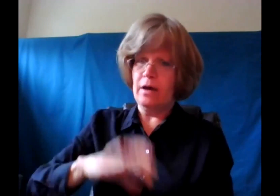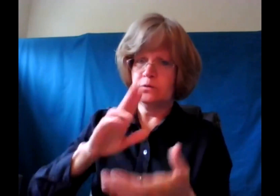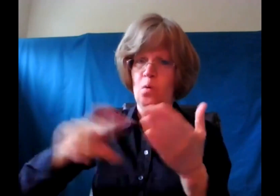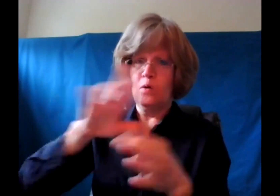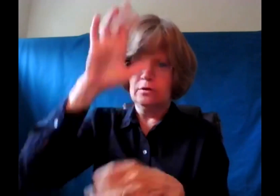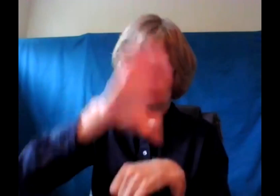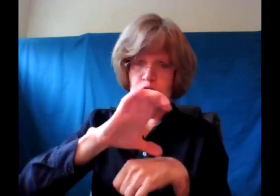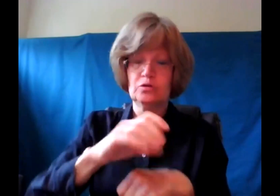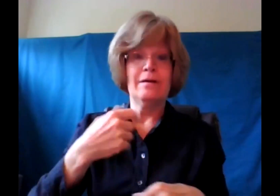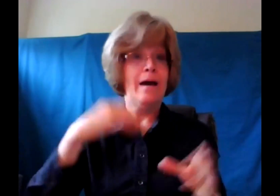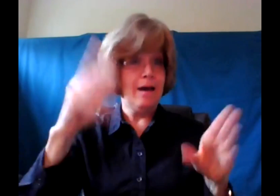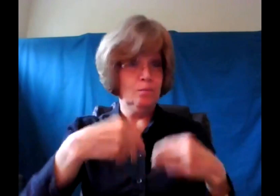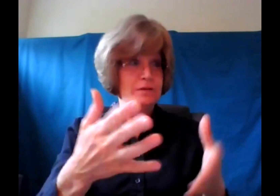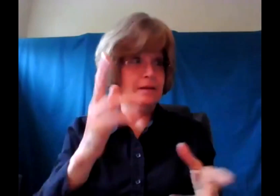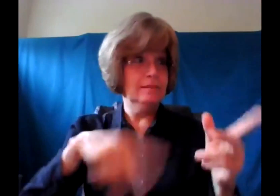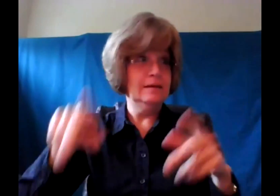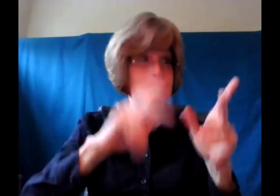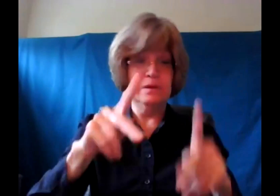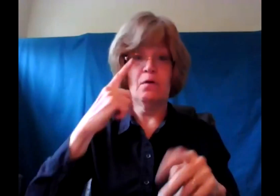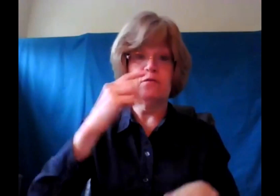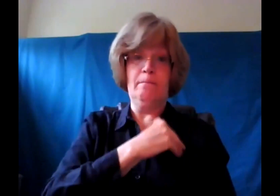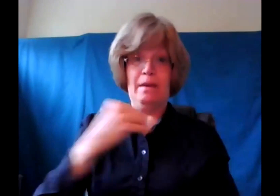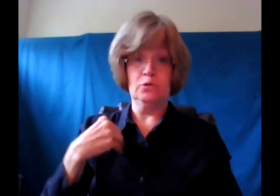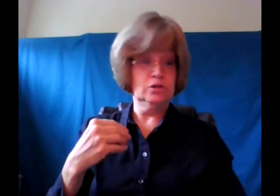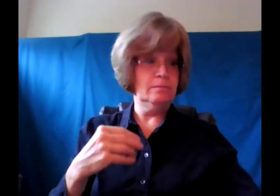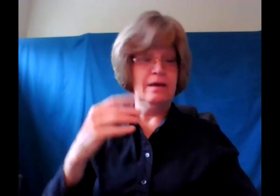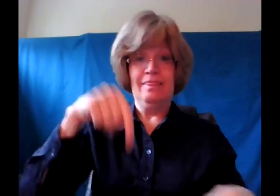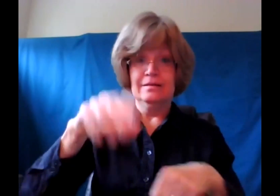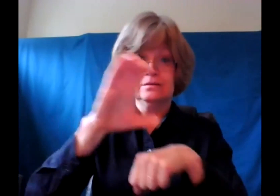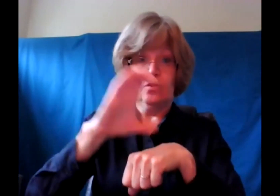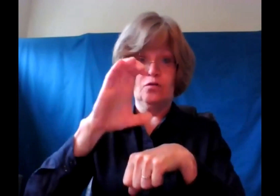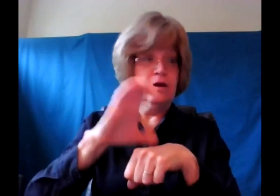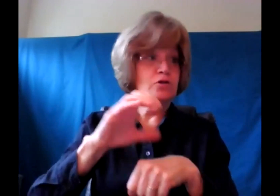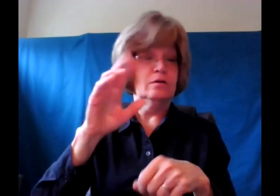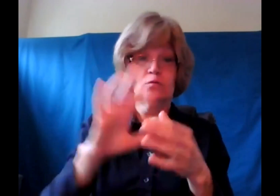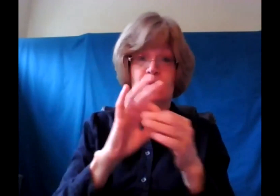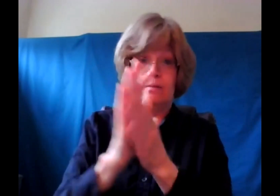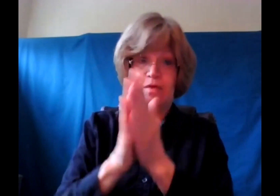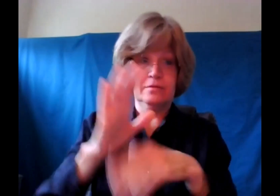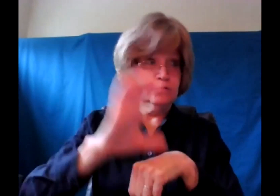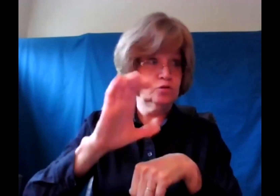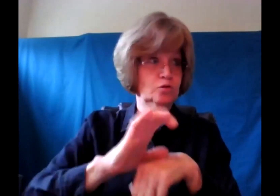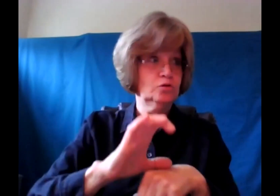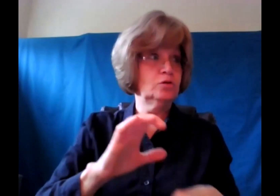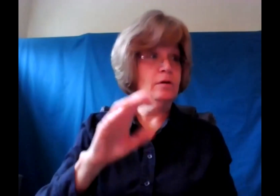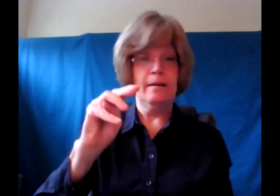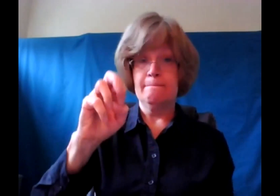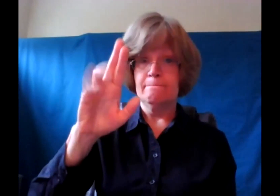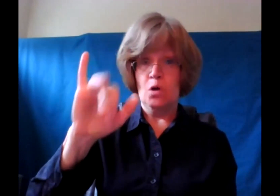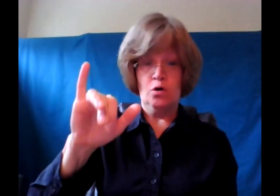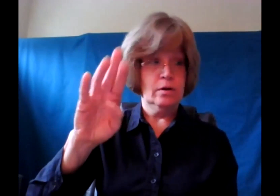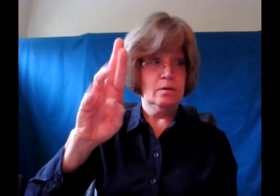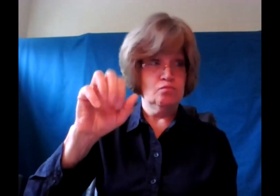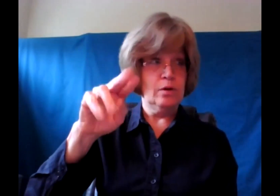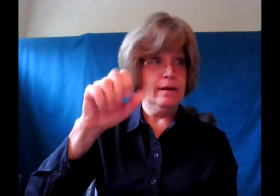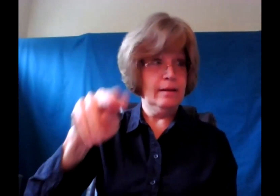Marilyn? I present these persons for membership in this congregation of the United Methodist Church: Marty